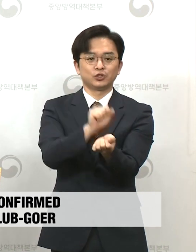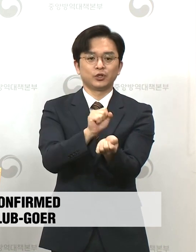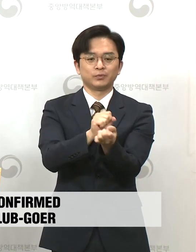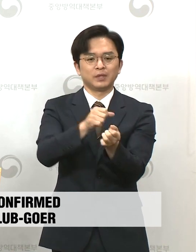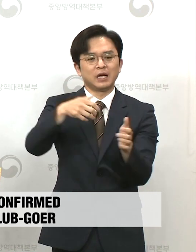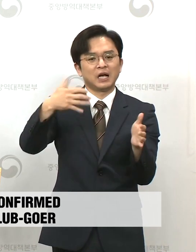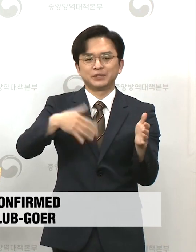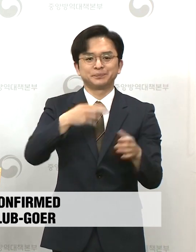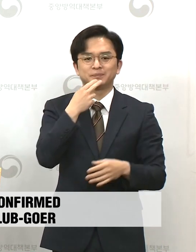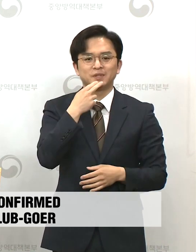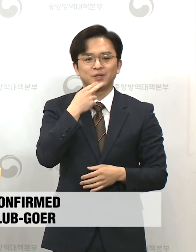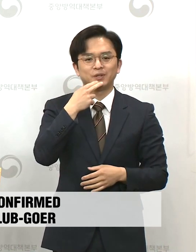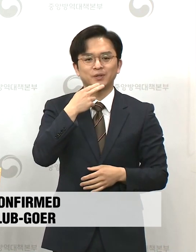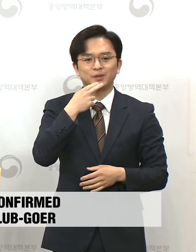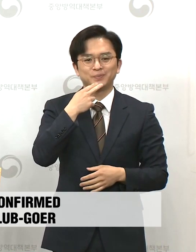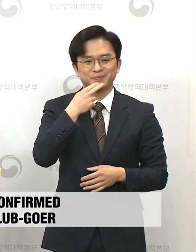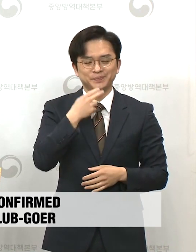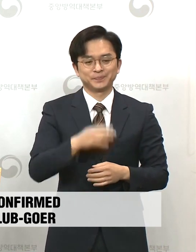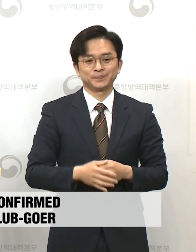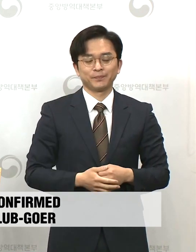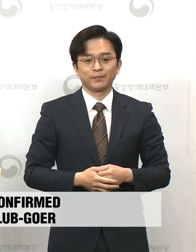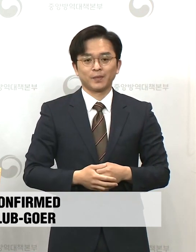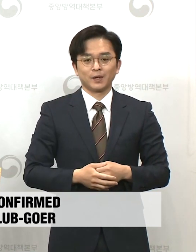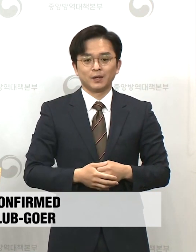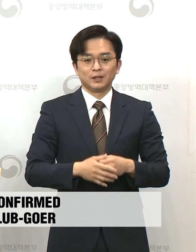case of tertiary infection as of yet.